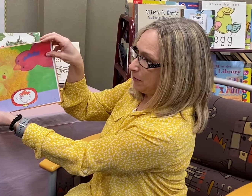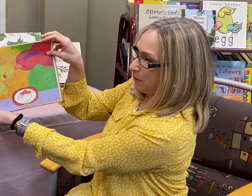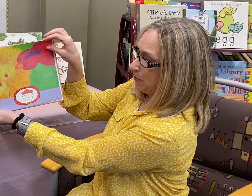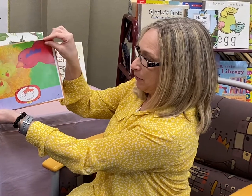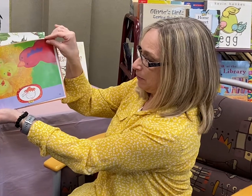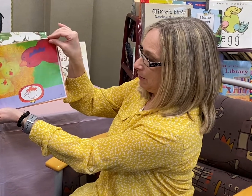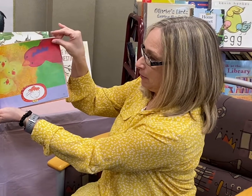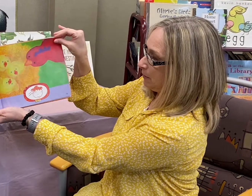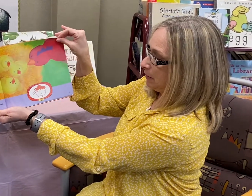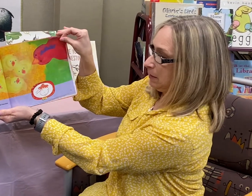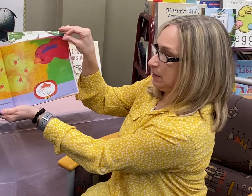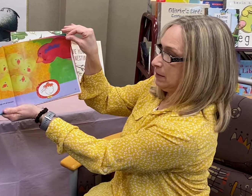Aww.